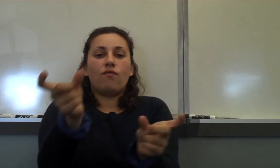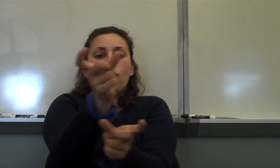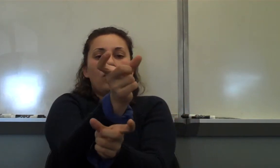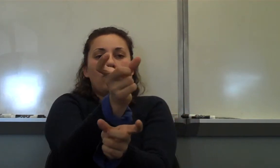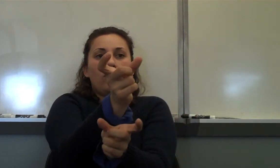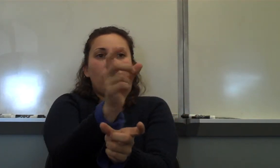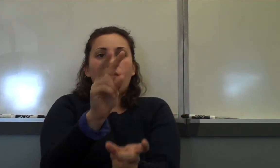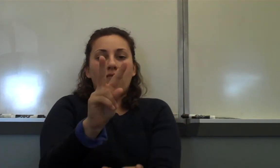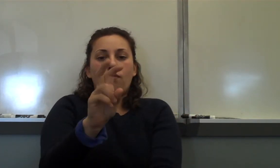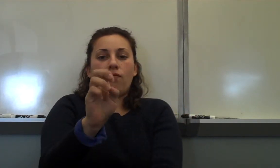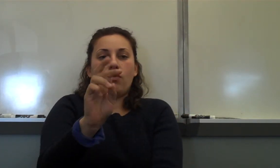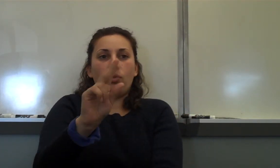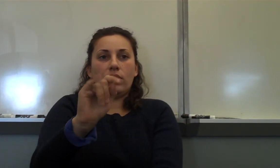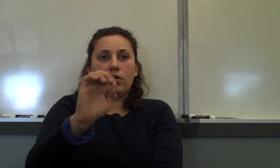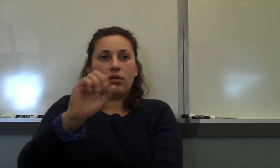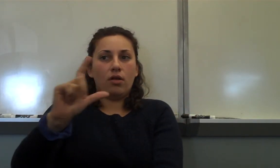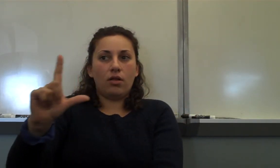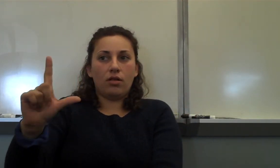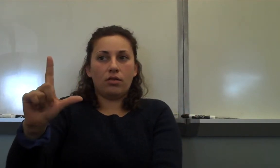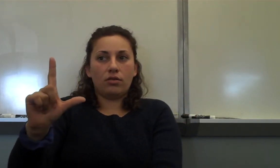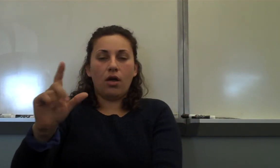that works very nicely also.